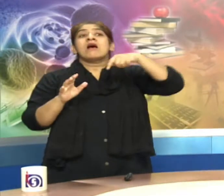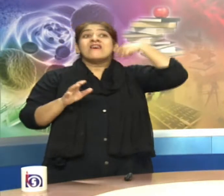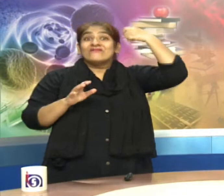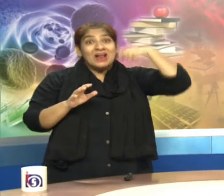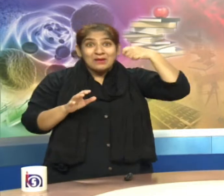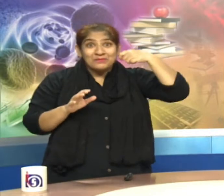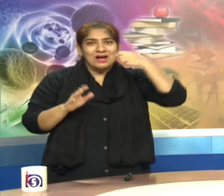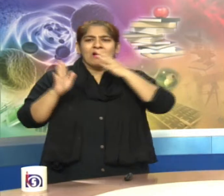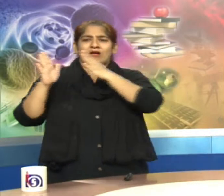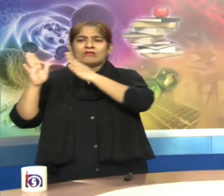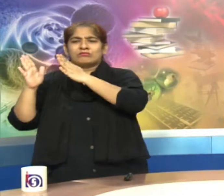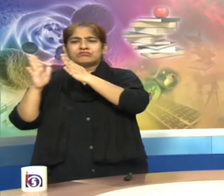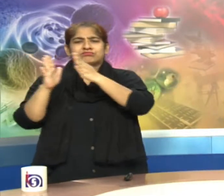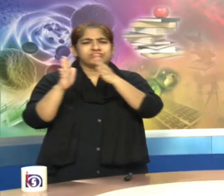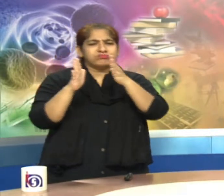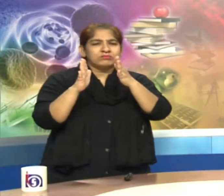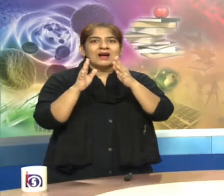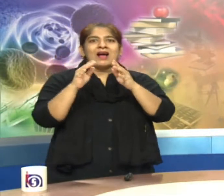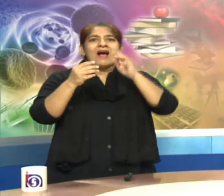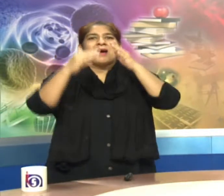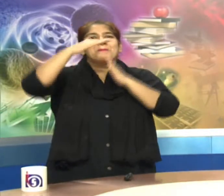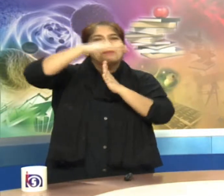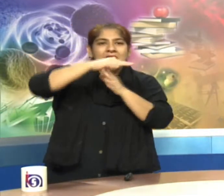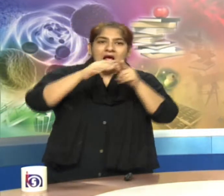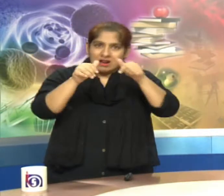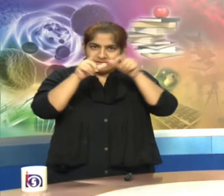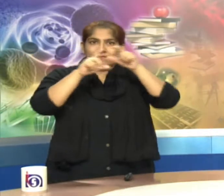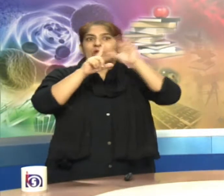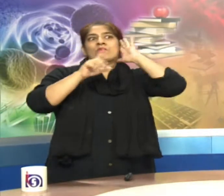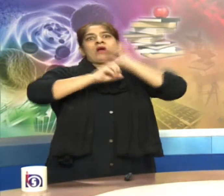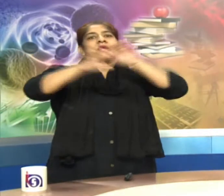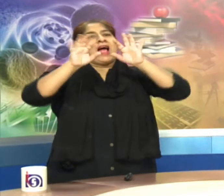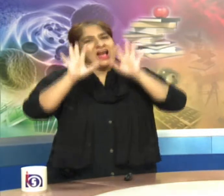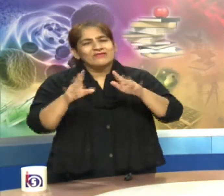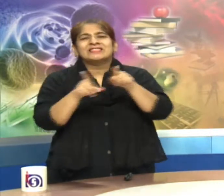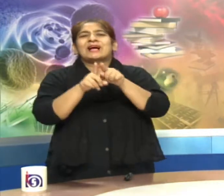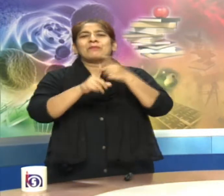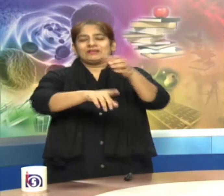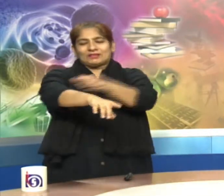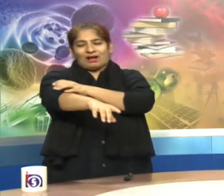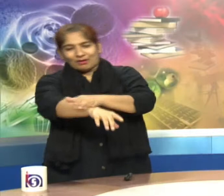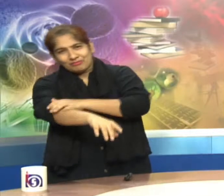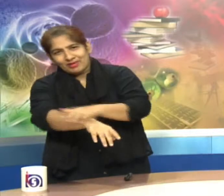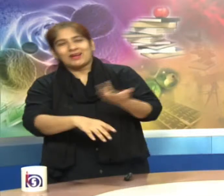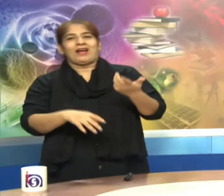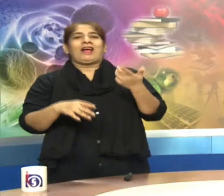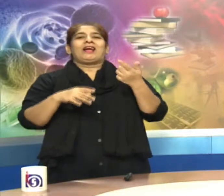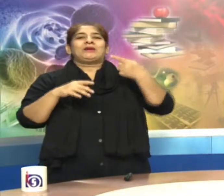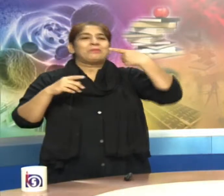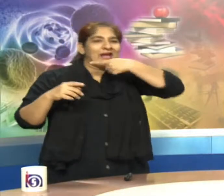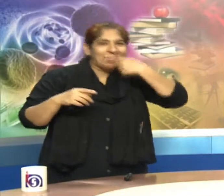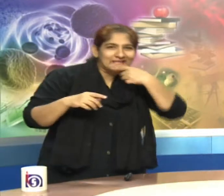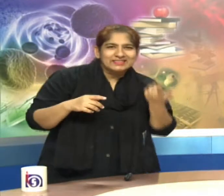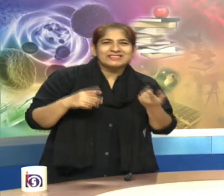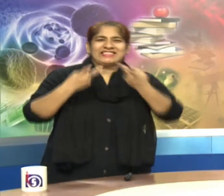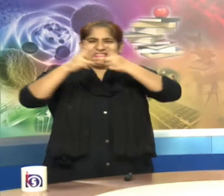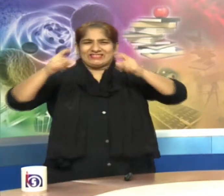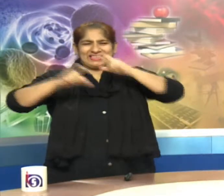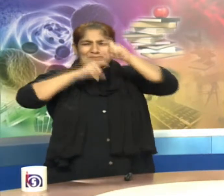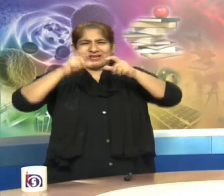Another media of advertising is films. Whenever we have a break in the